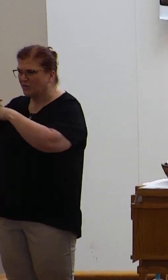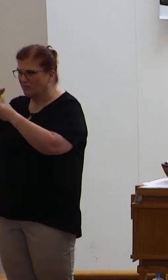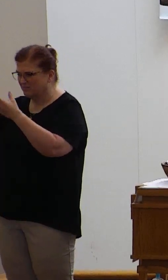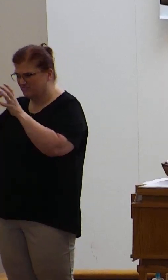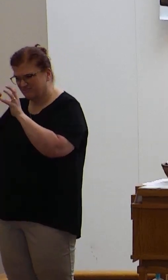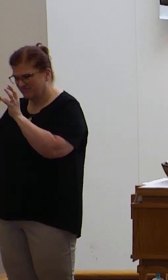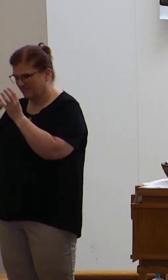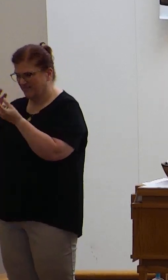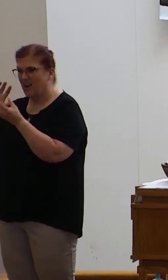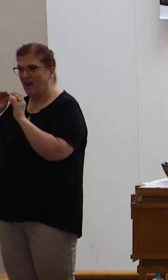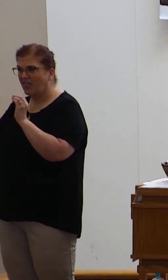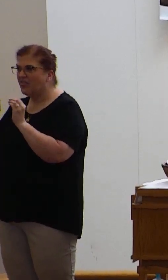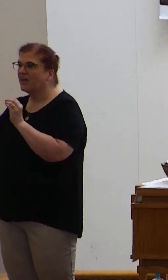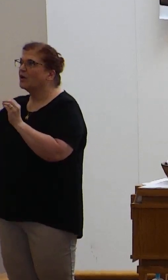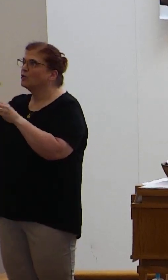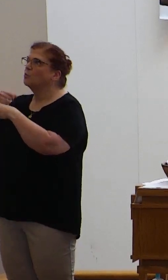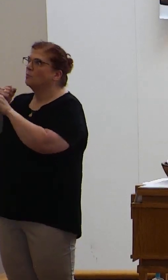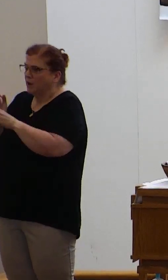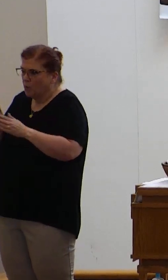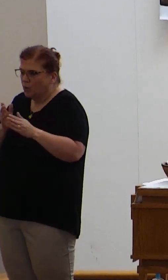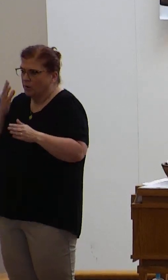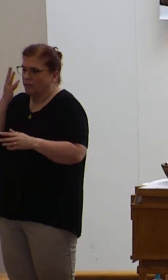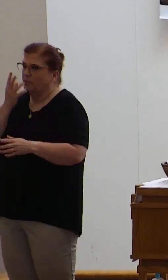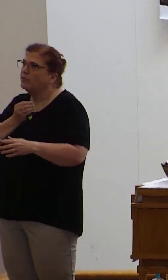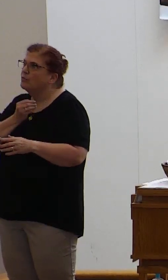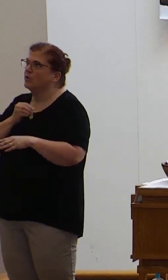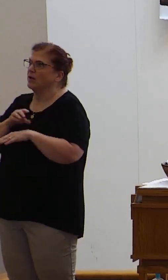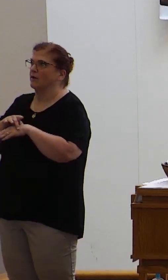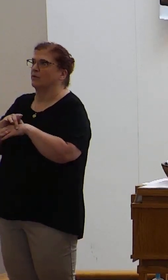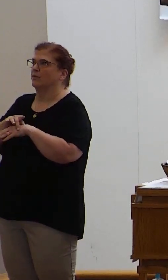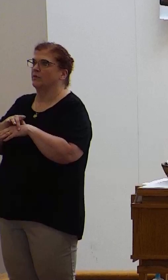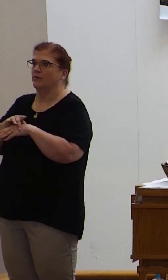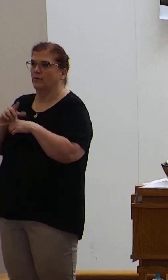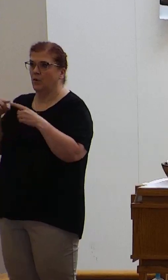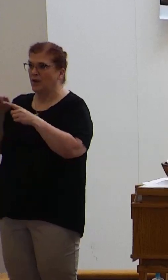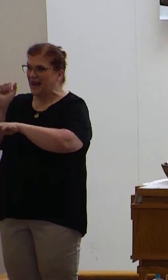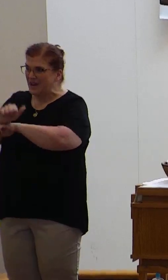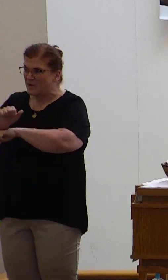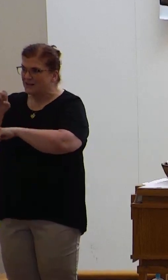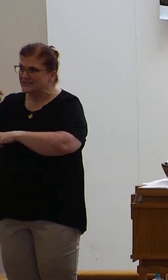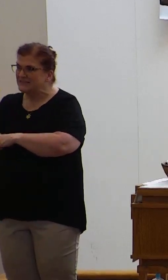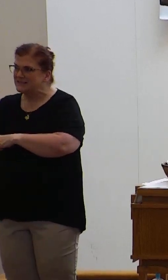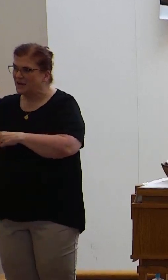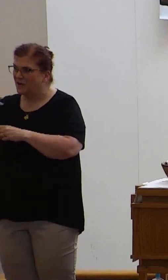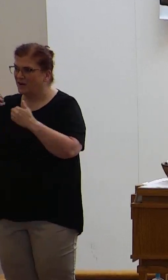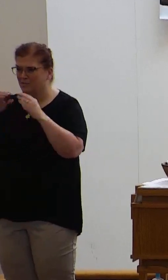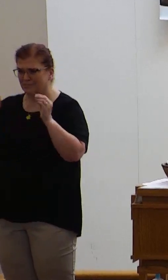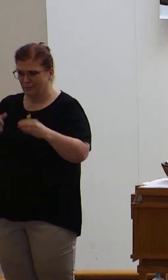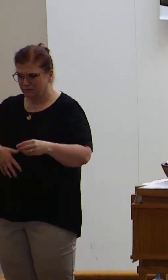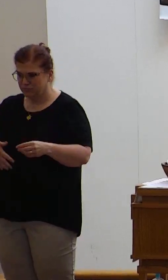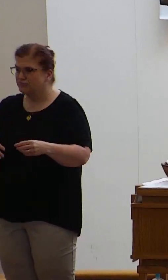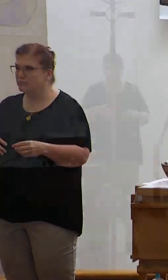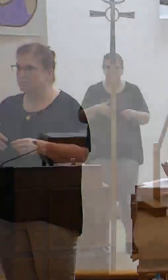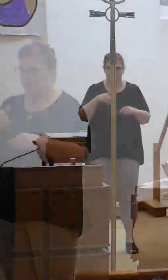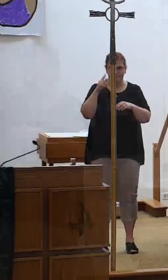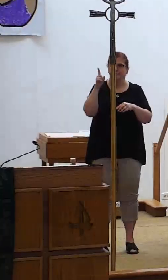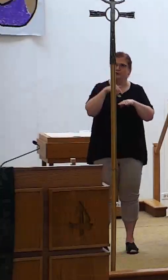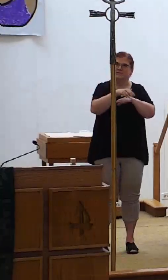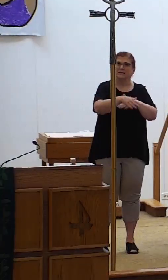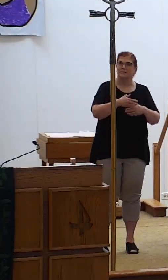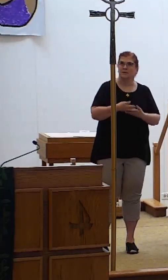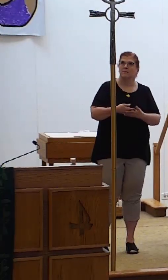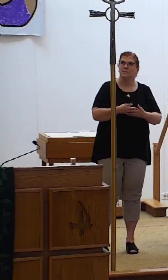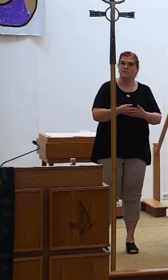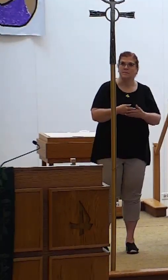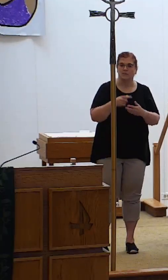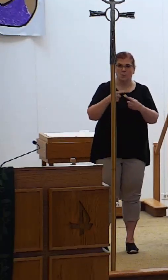void, you formed order and beauty. When Abraham and Sarah were barren, you sent them a child.